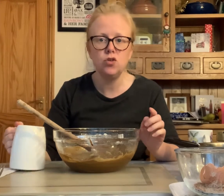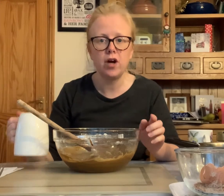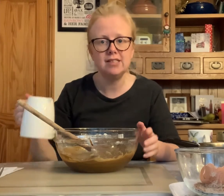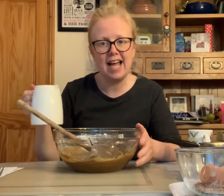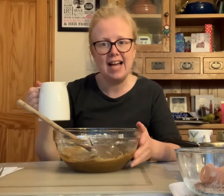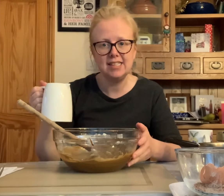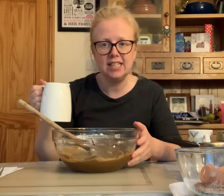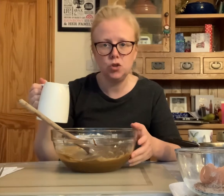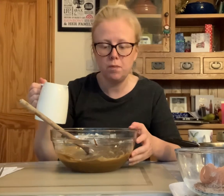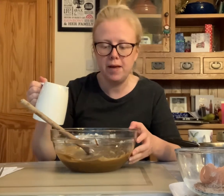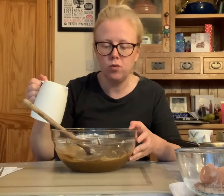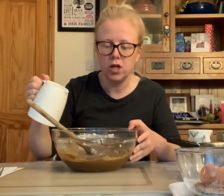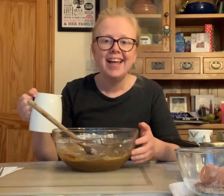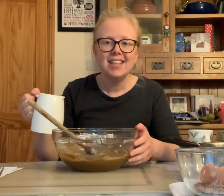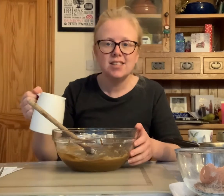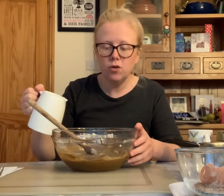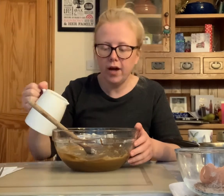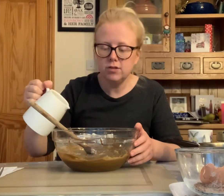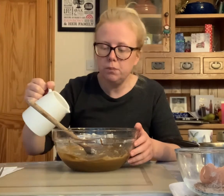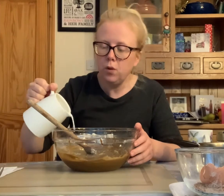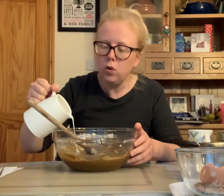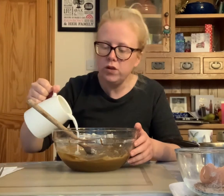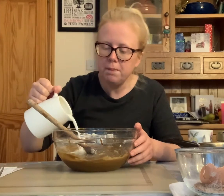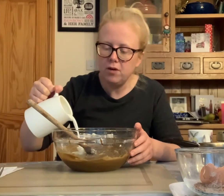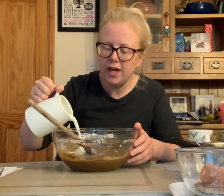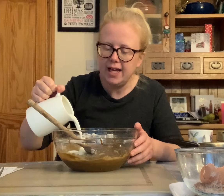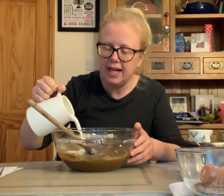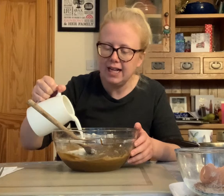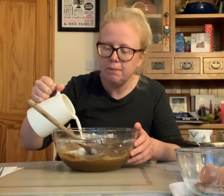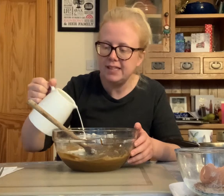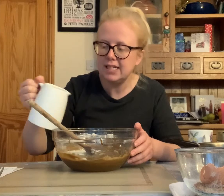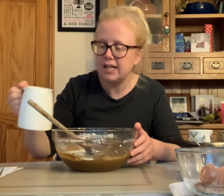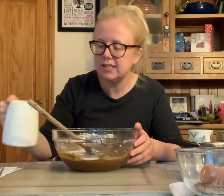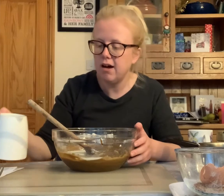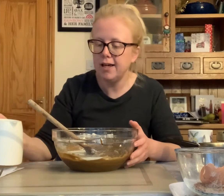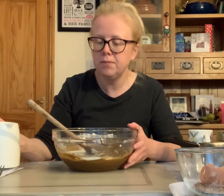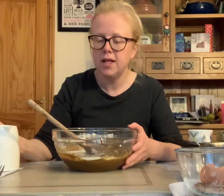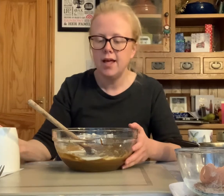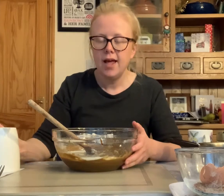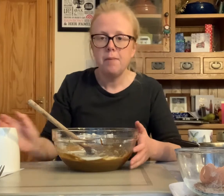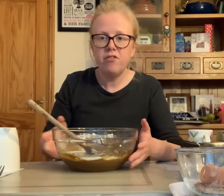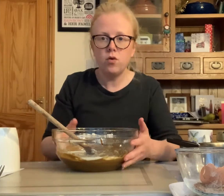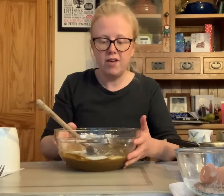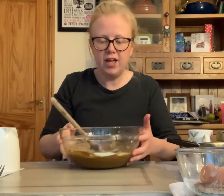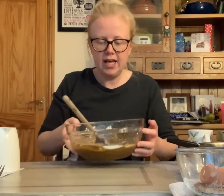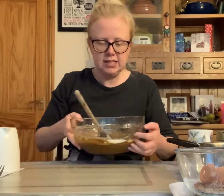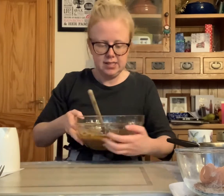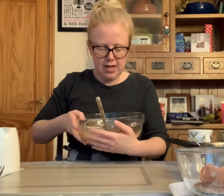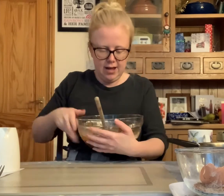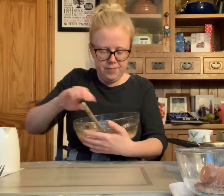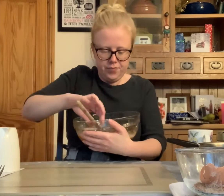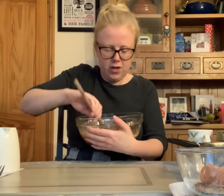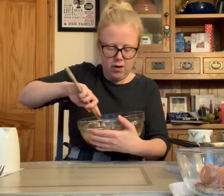going to add is your milk. So you're going to pour the milk in a little bit at a time before giving it a stir,